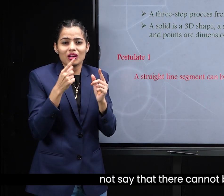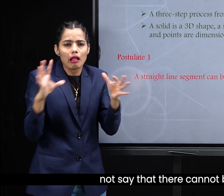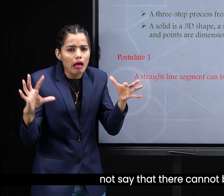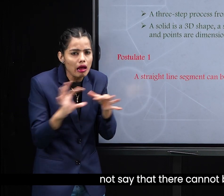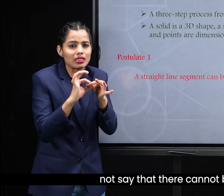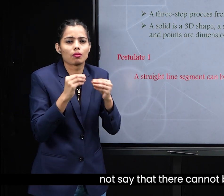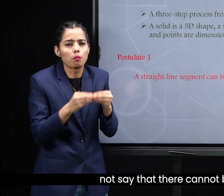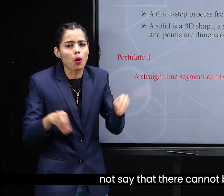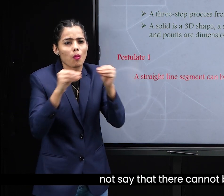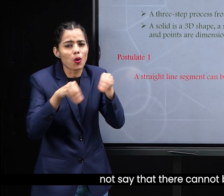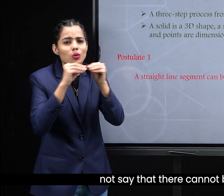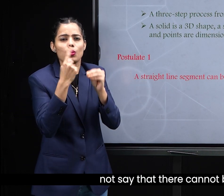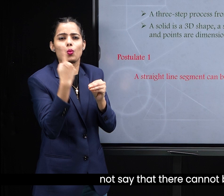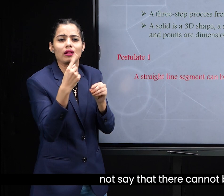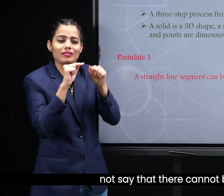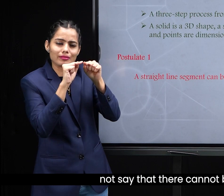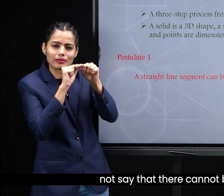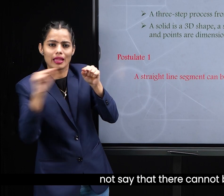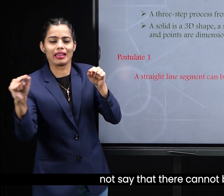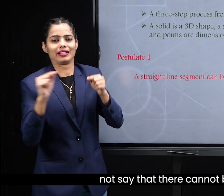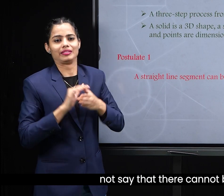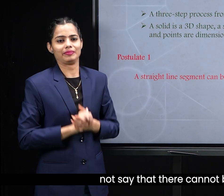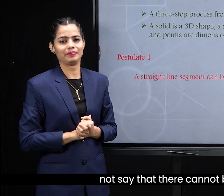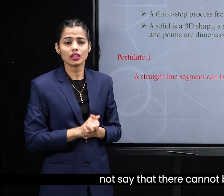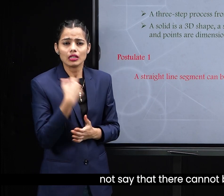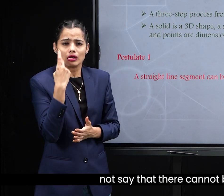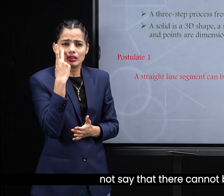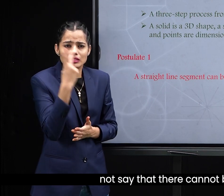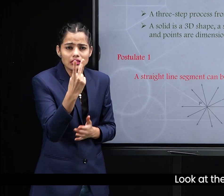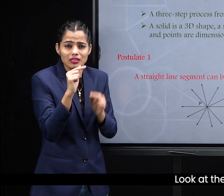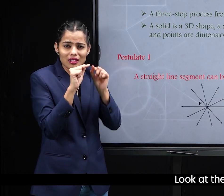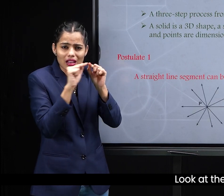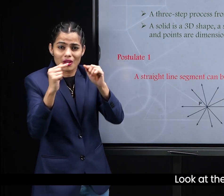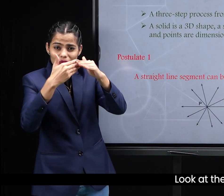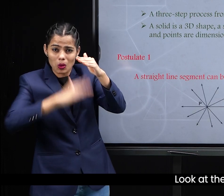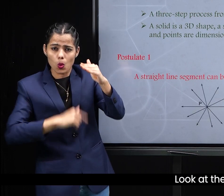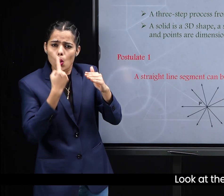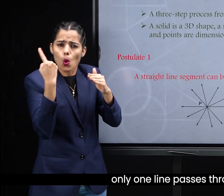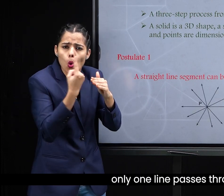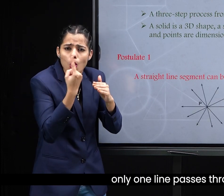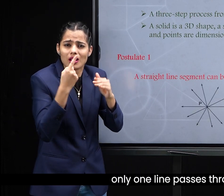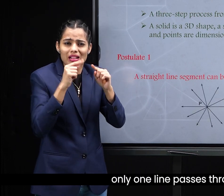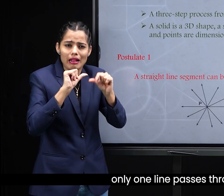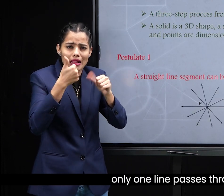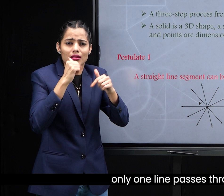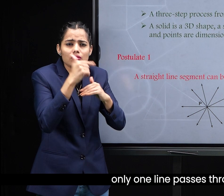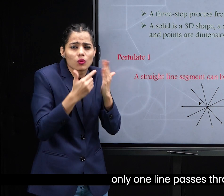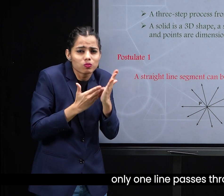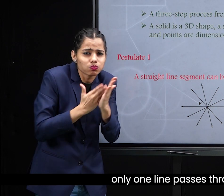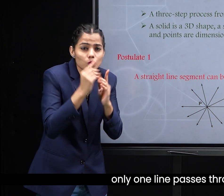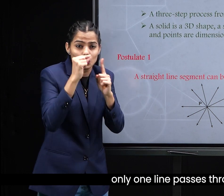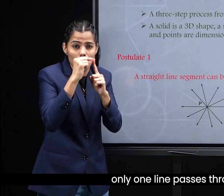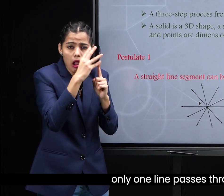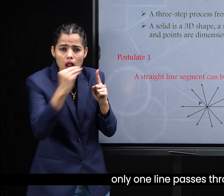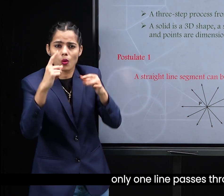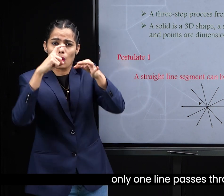say that there cannot be more than one such line. Look at the line below. Only one line passes